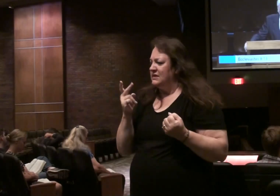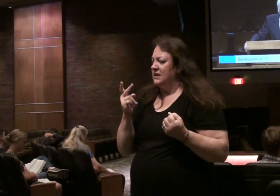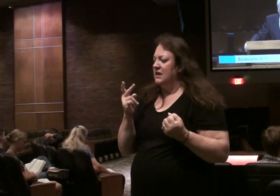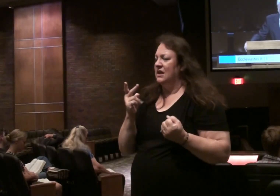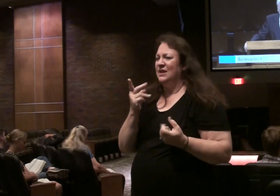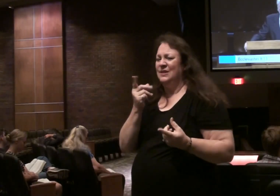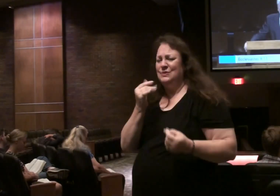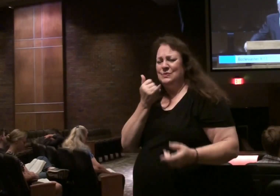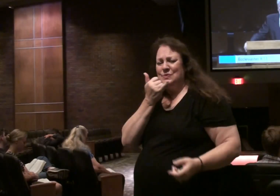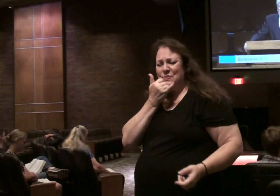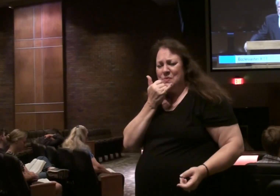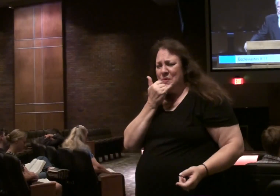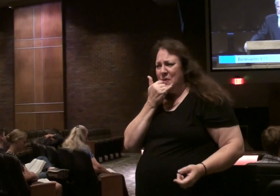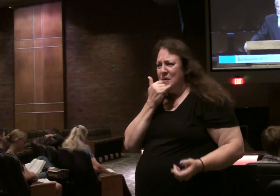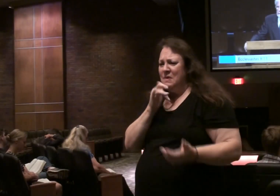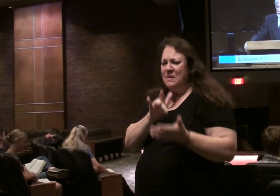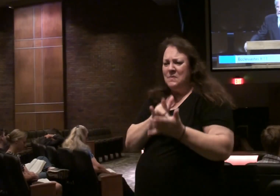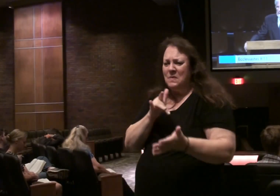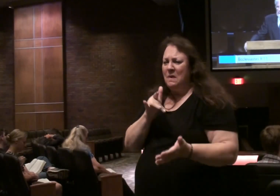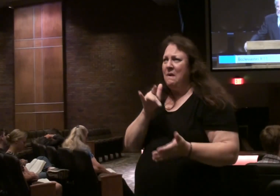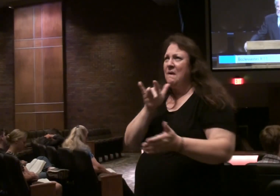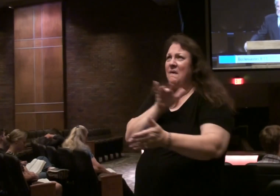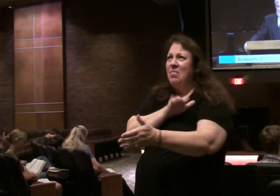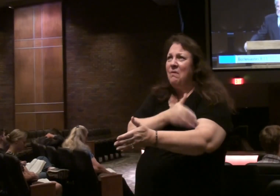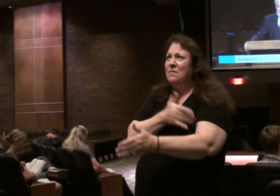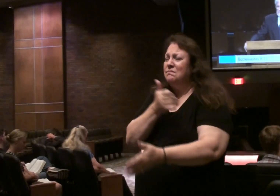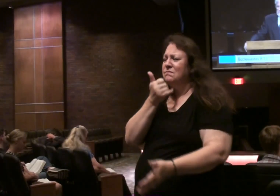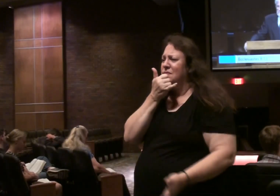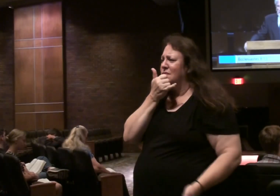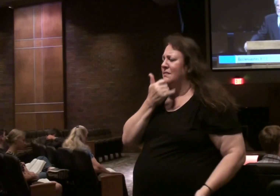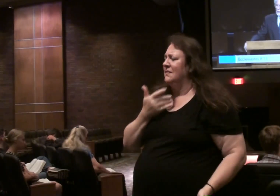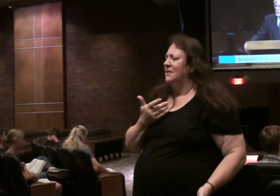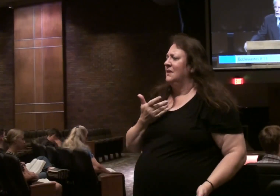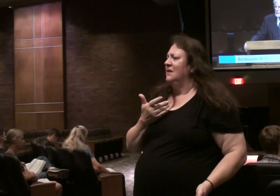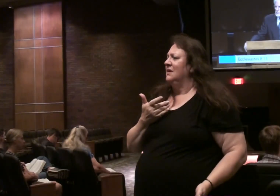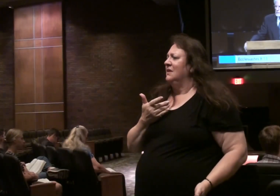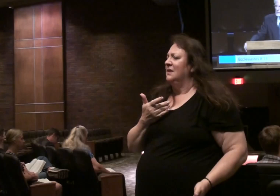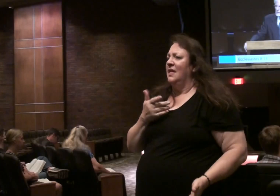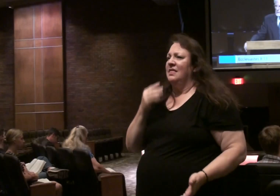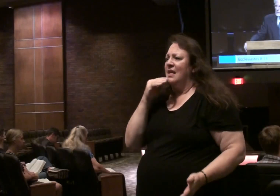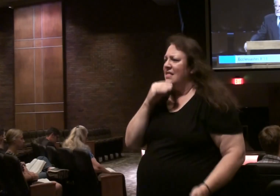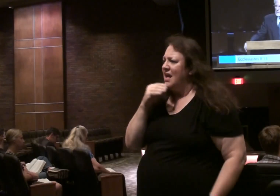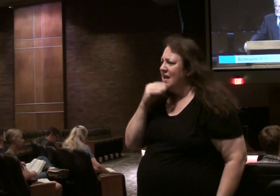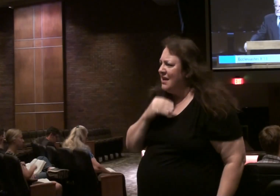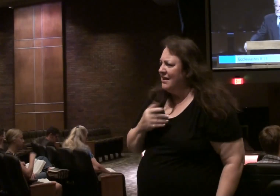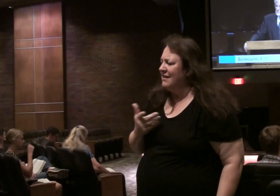do the wrong. They misuse their authority. They're dishonest.